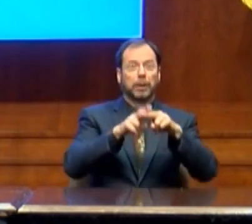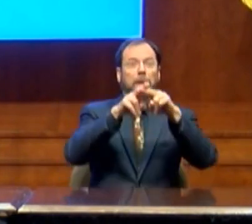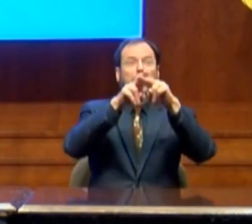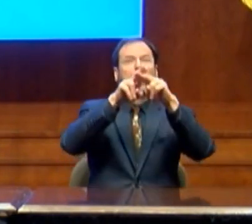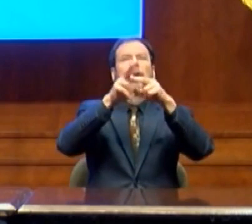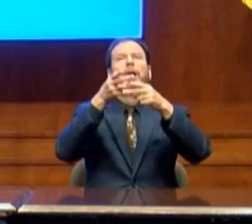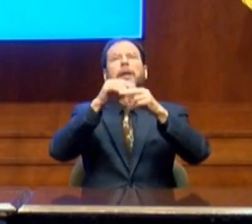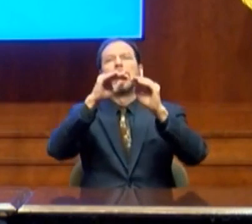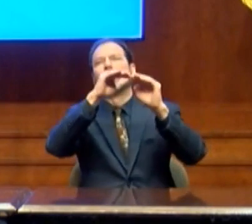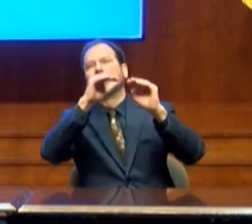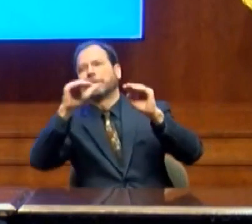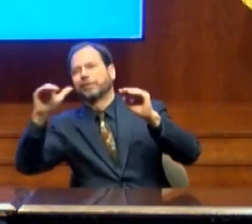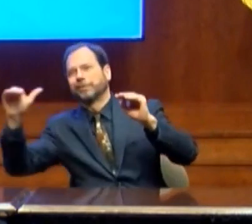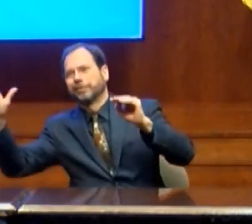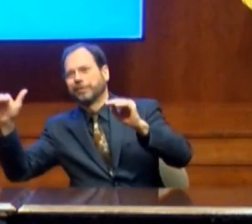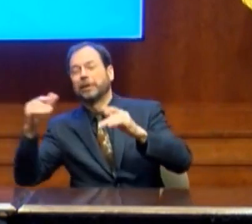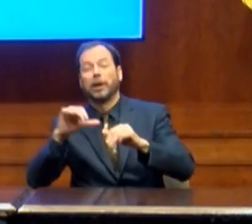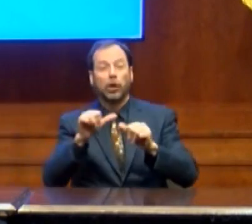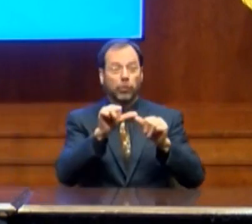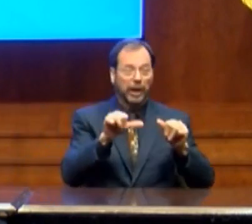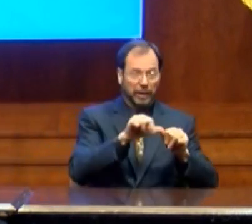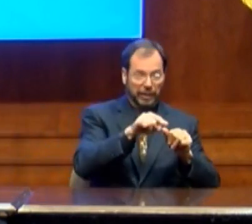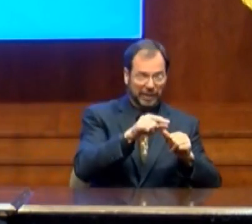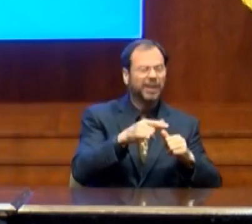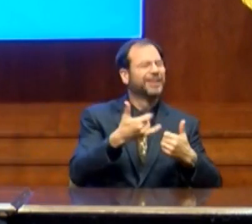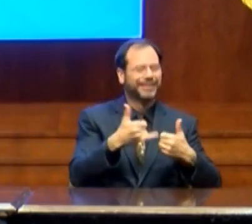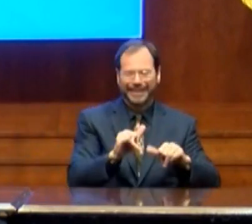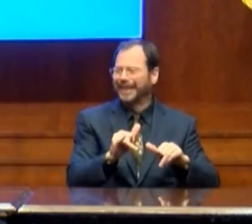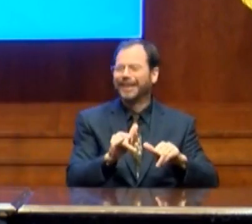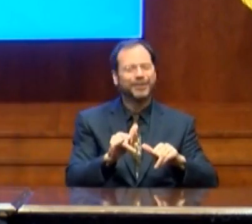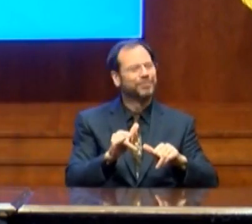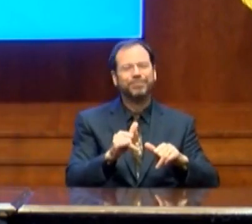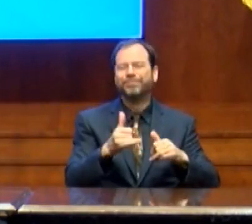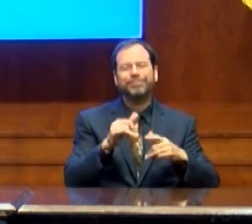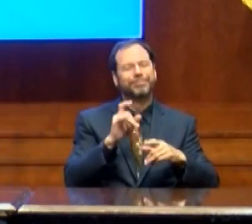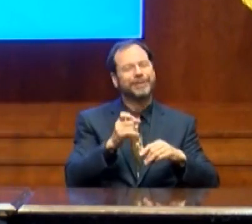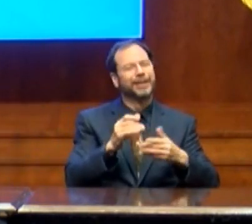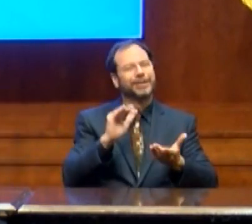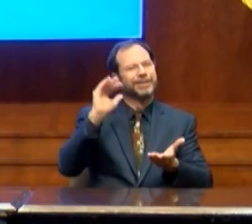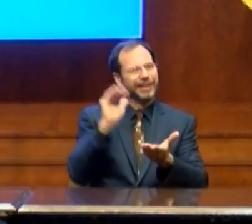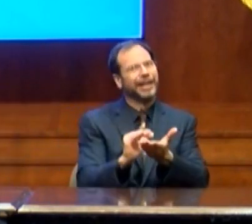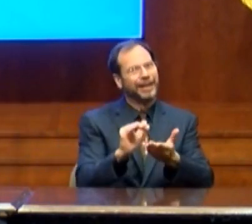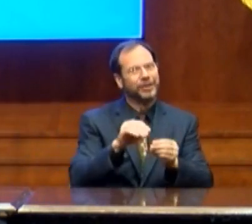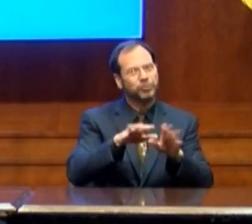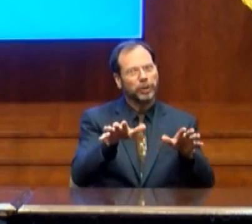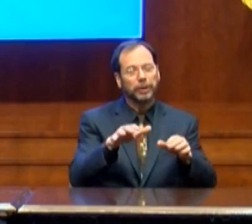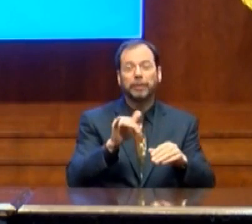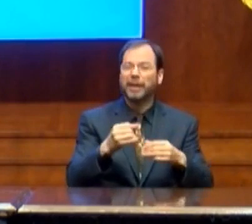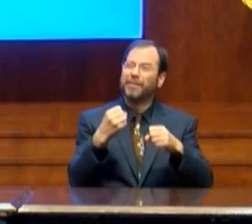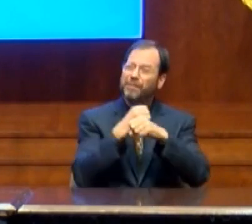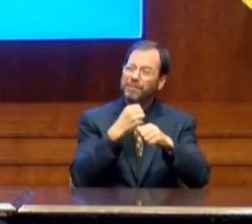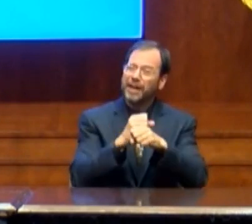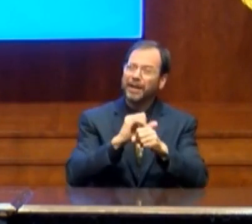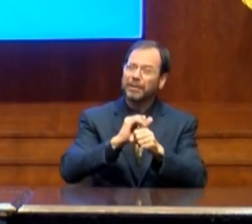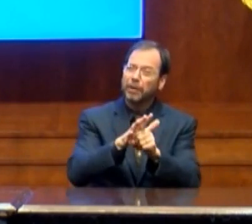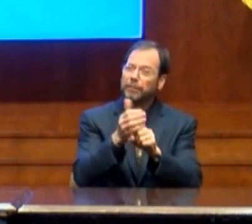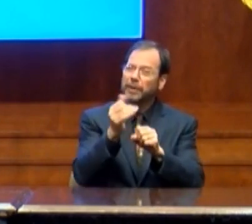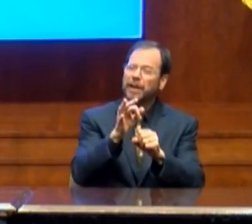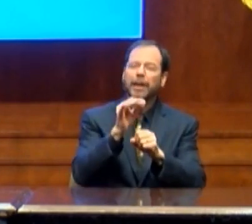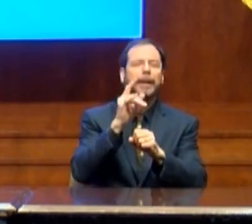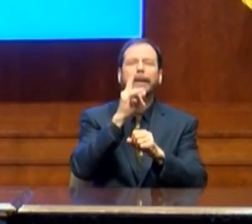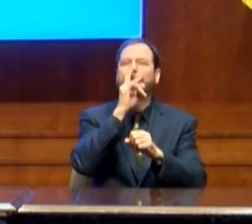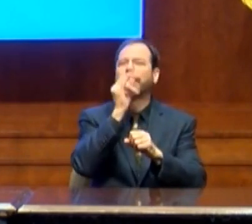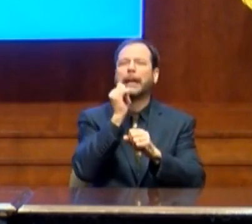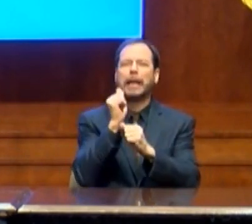to slow down. He's showing you other areas of the state where we still have work to do. This fight against COVID-19 has